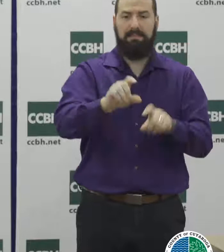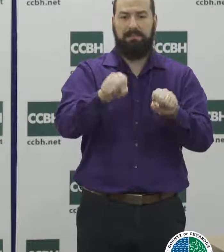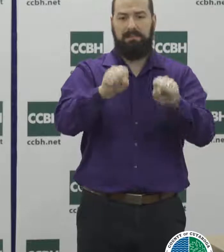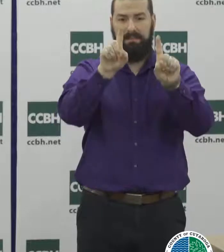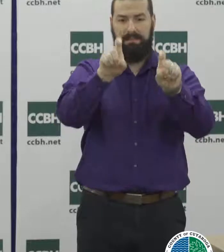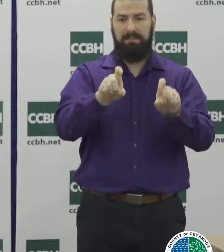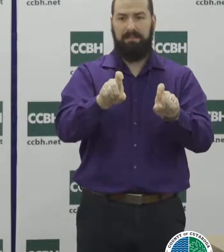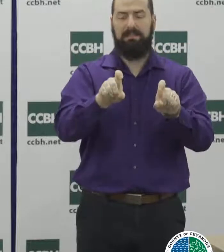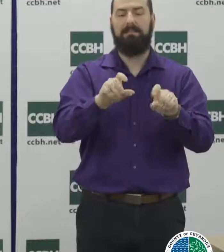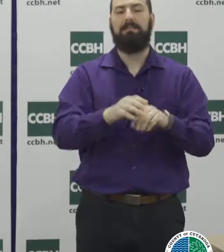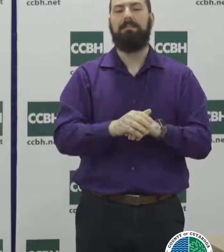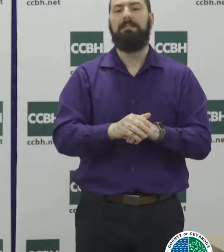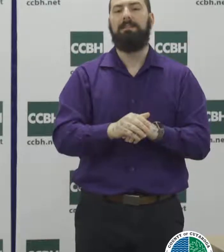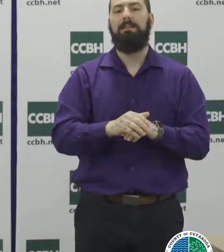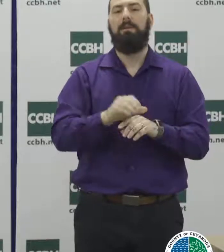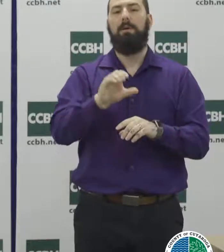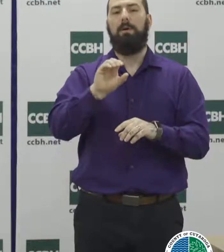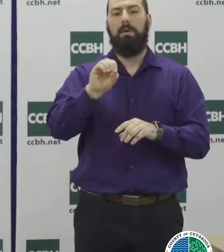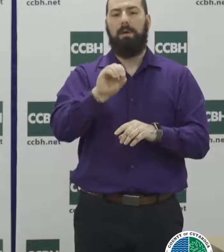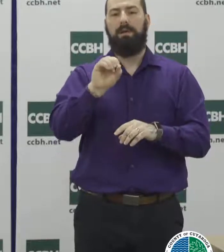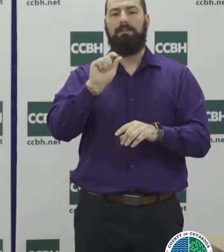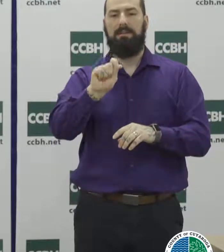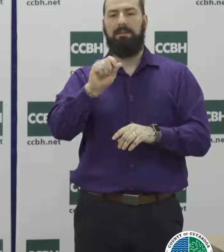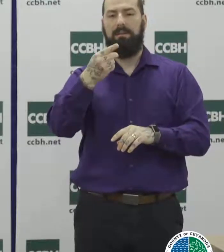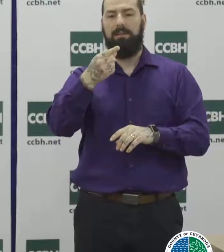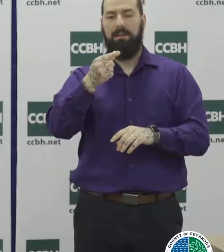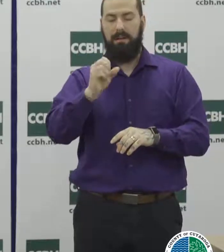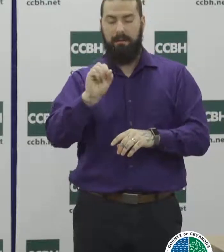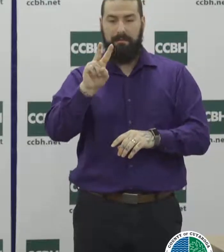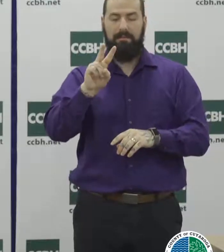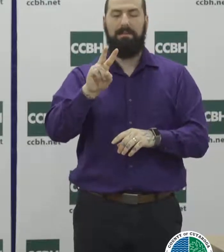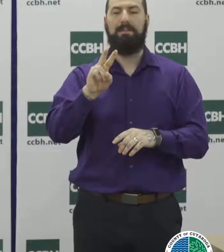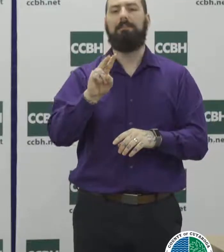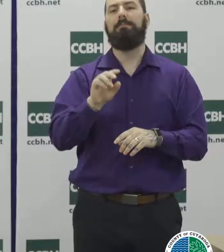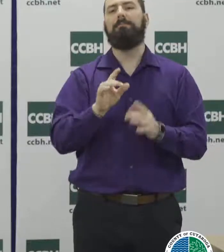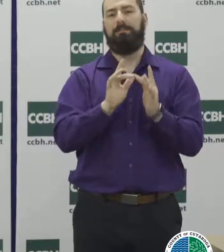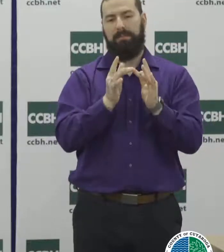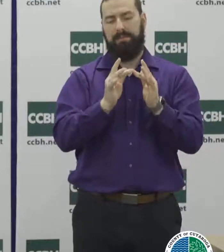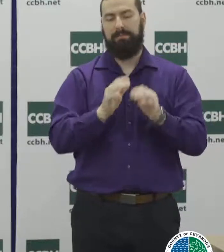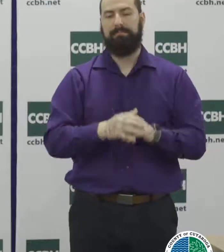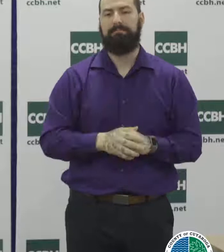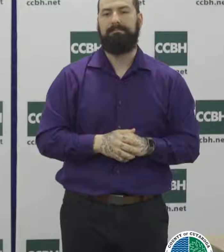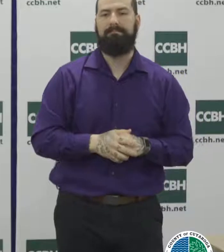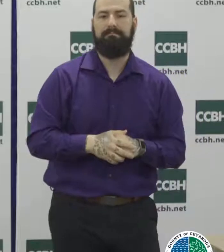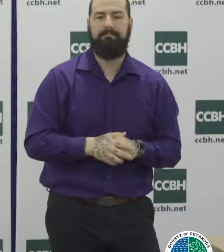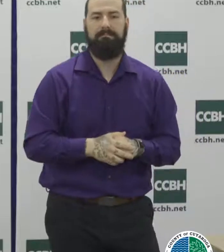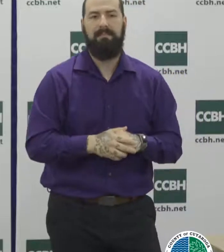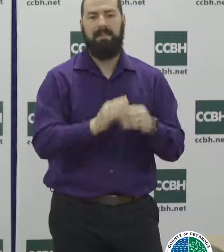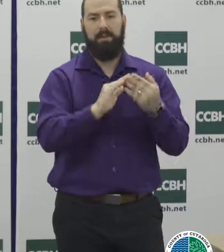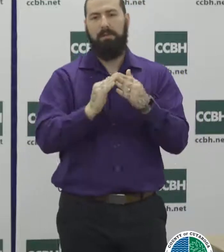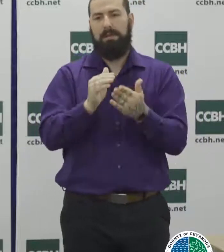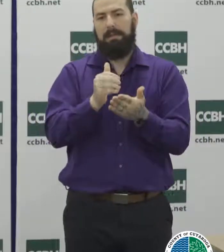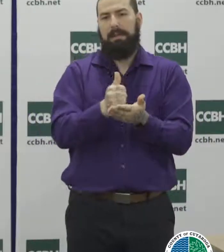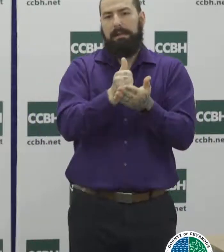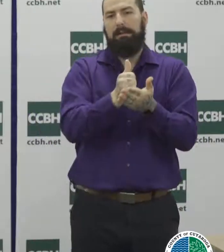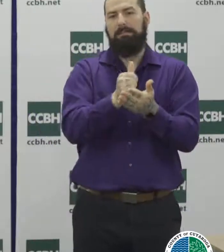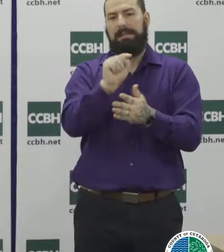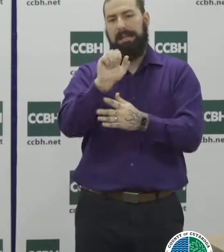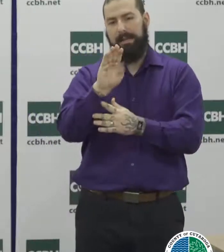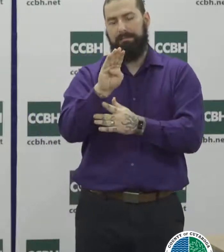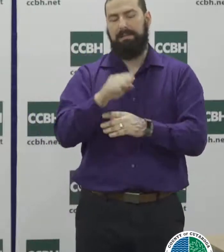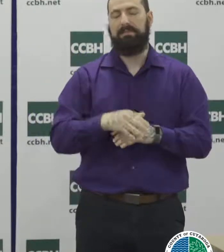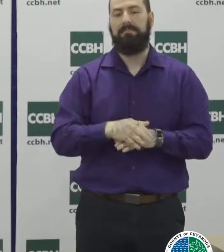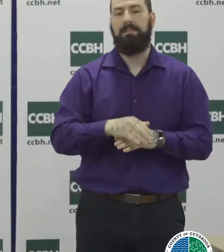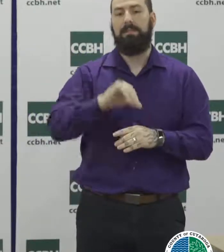coronavirus.ohio.gov website under the Testing Community Health Centers tab on the website. Beginning June